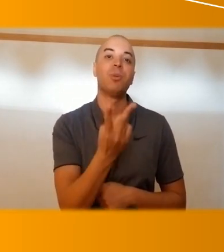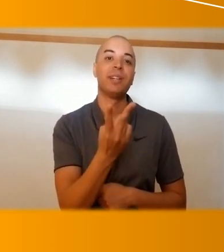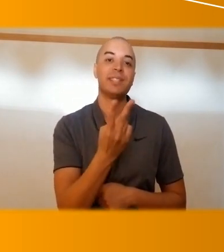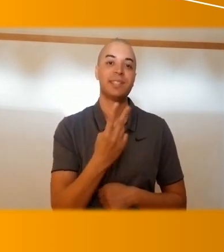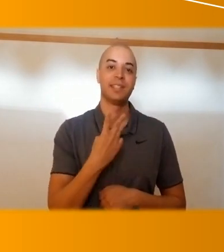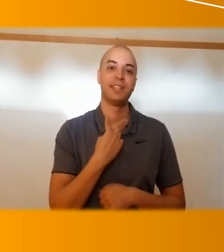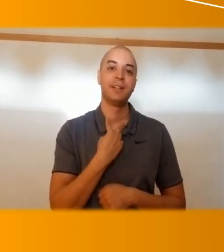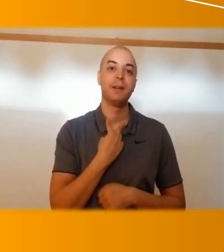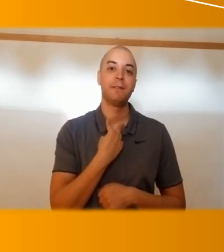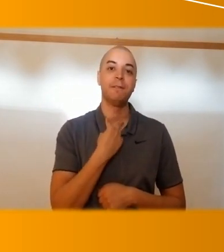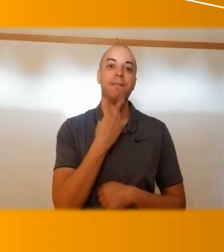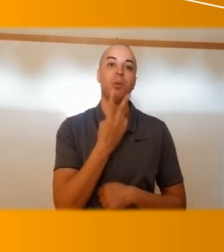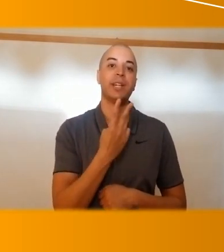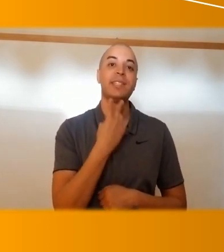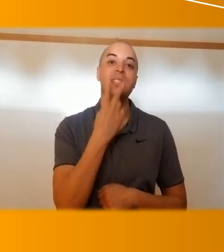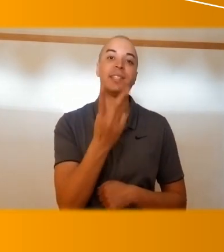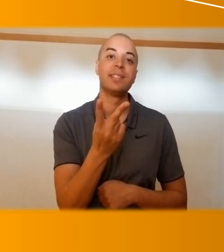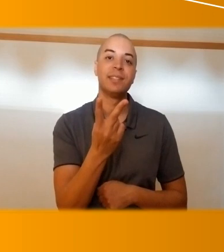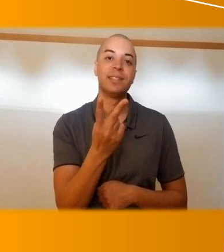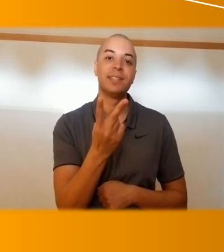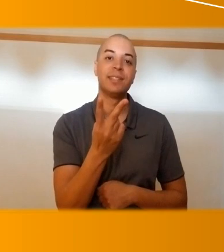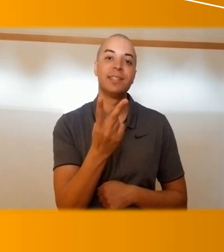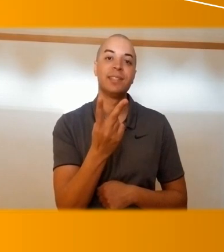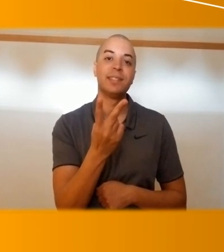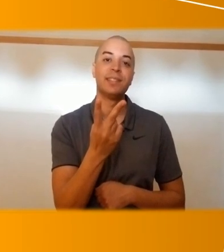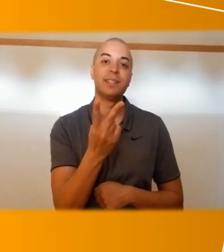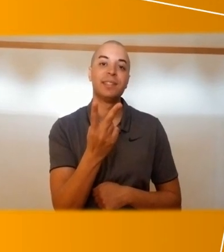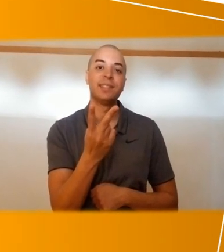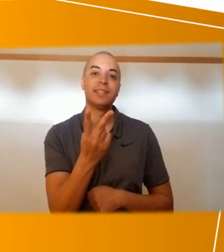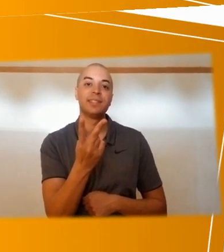outwards twice. Voice.